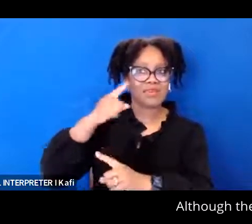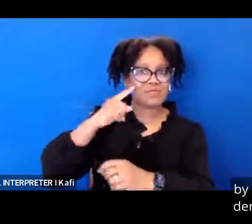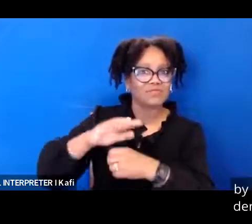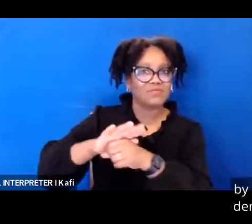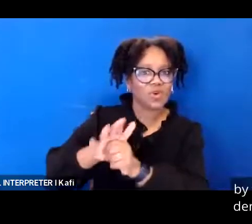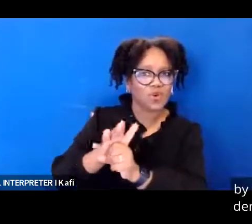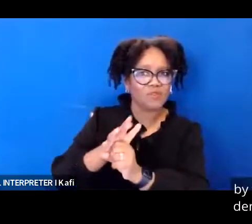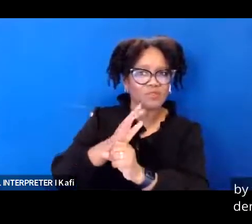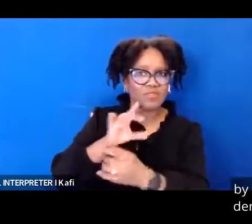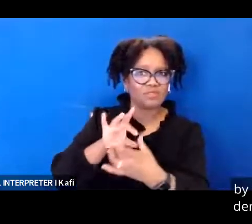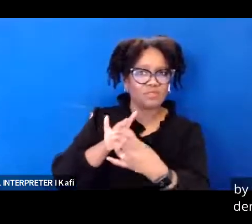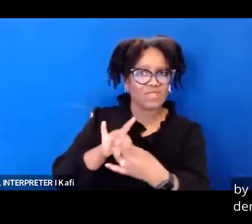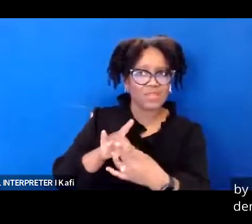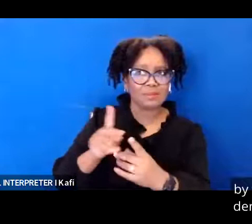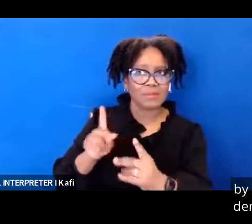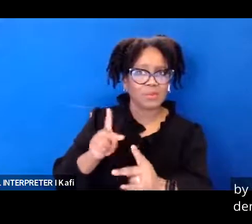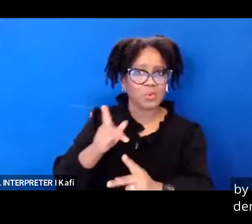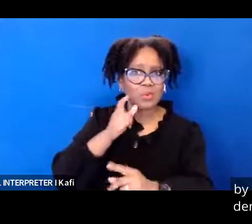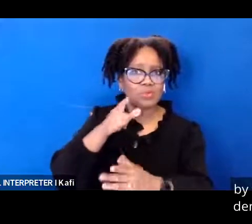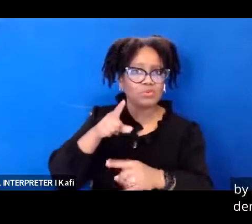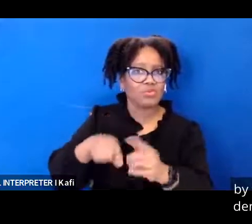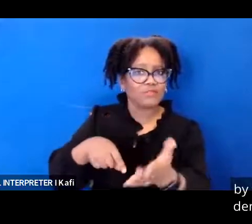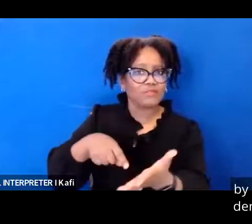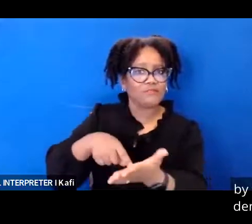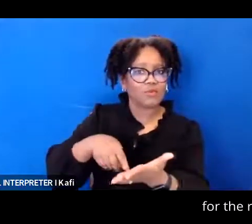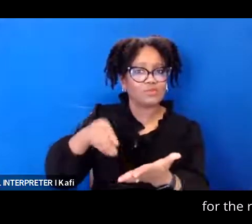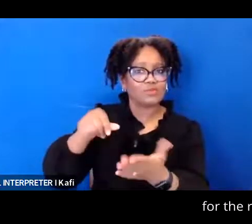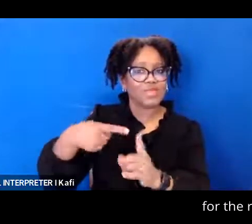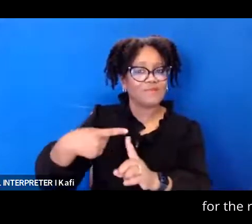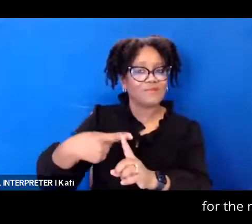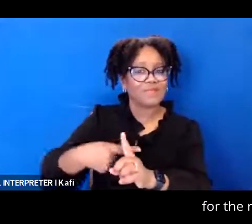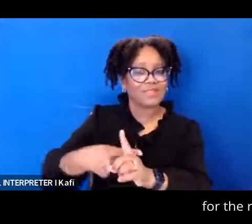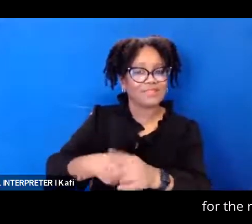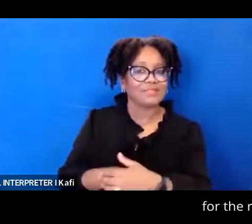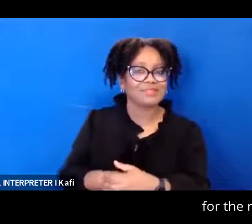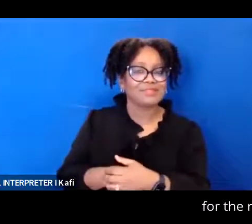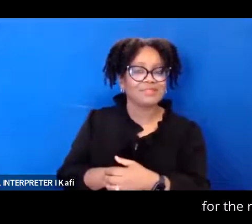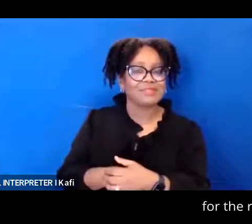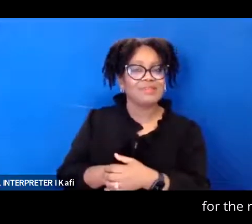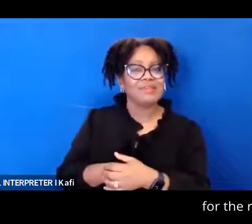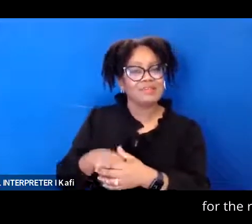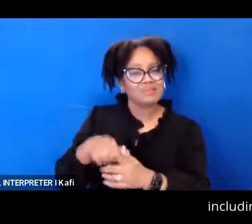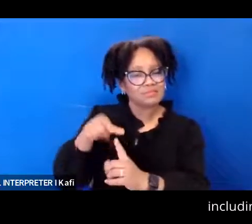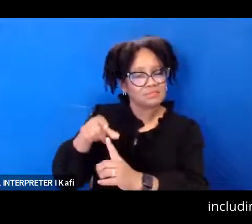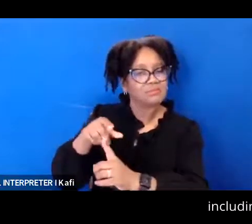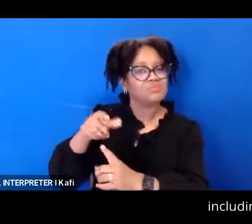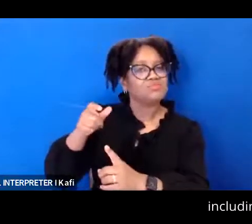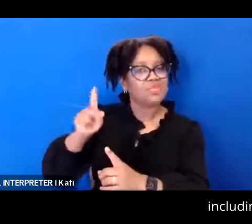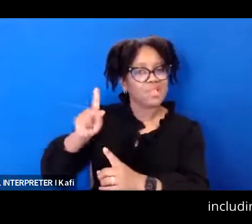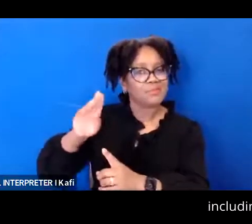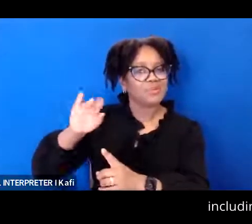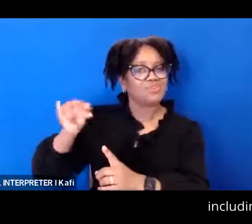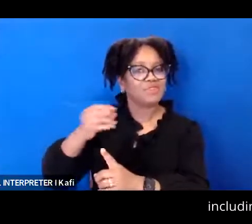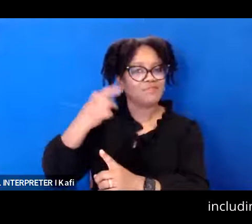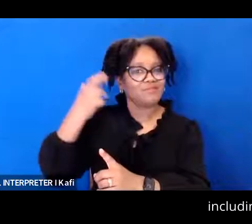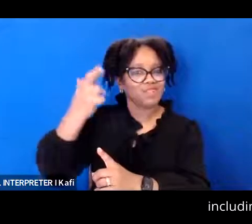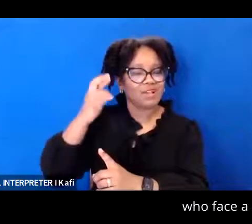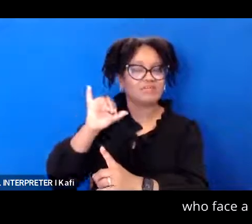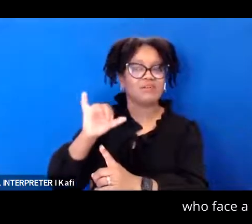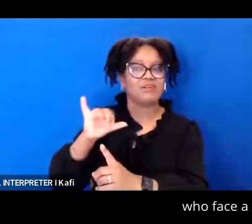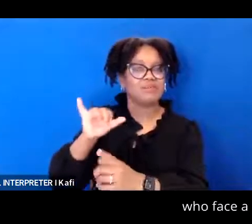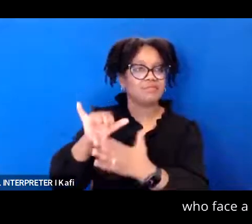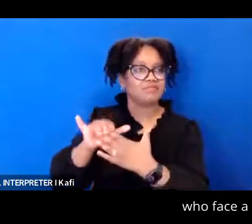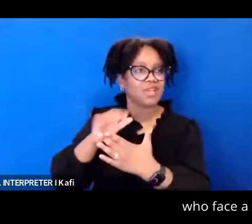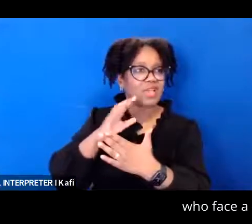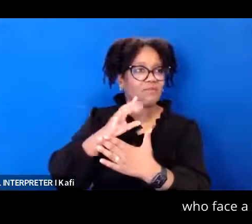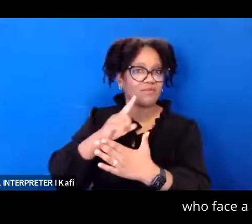overturned by the supreme court it demonstrated a concern for the rights of vulnerable people including renters with disabilities